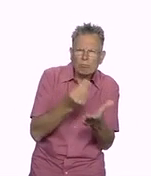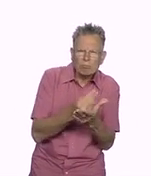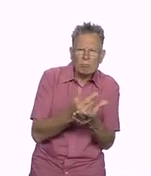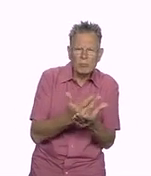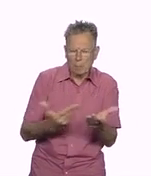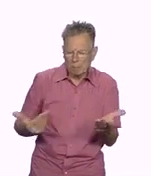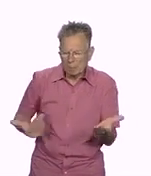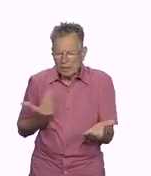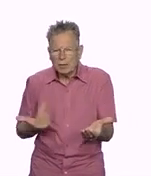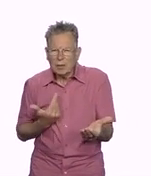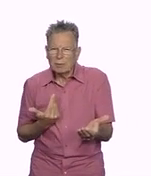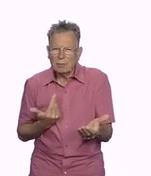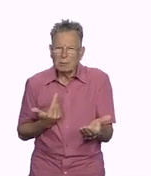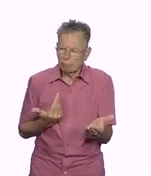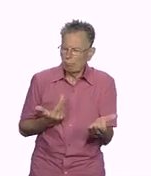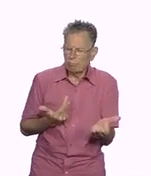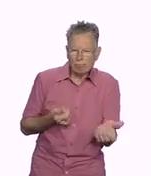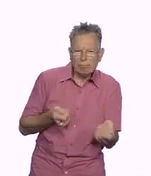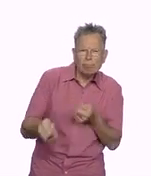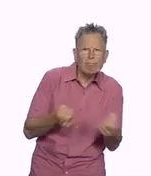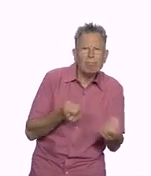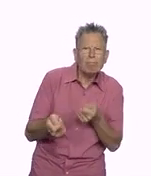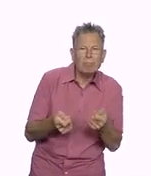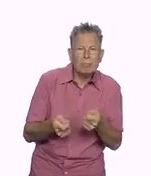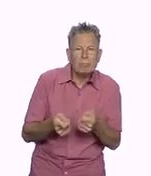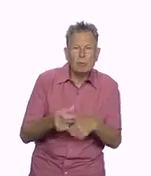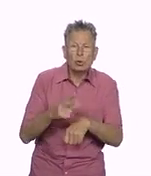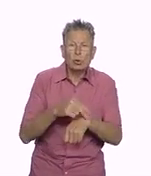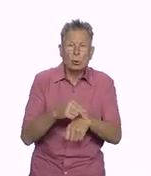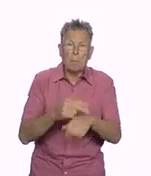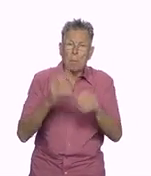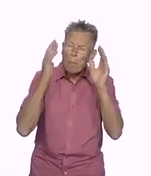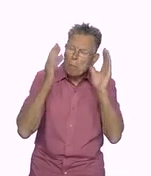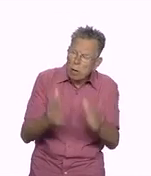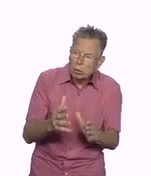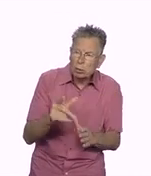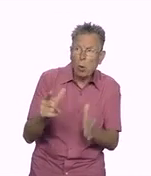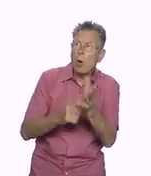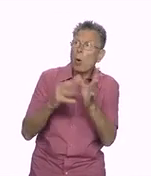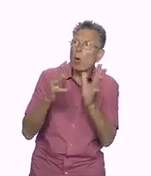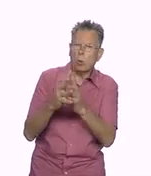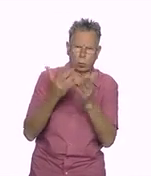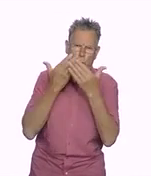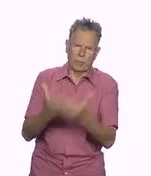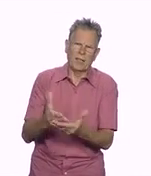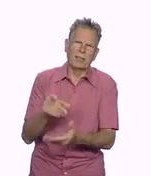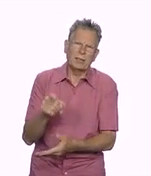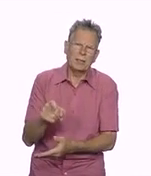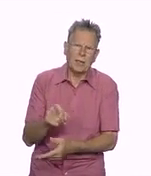Your doctors must obey the law and act honestly in financial and commercial matters.